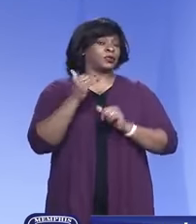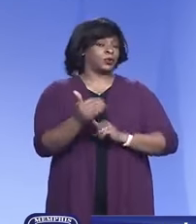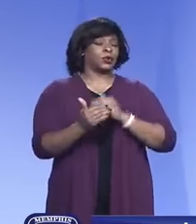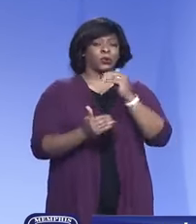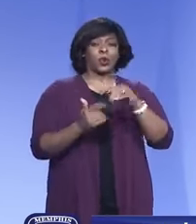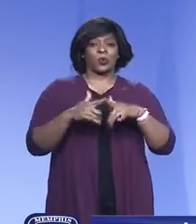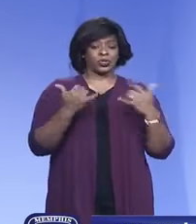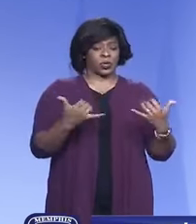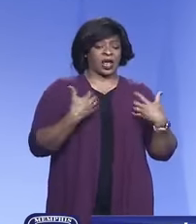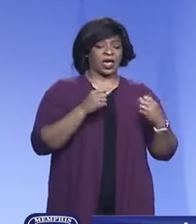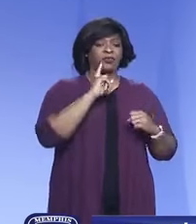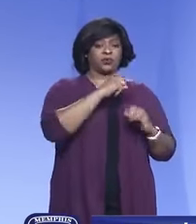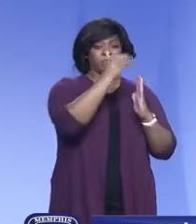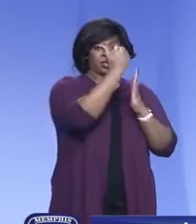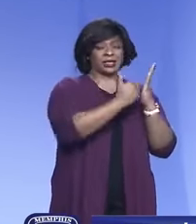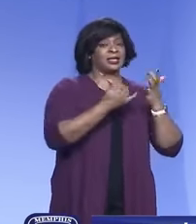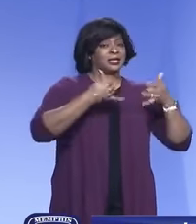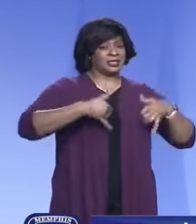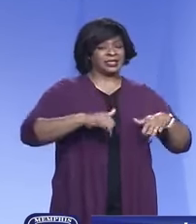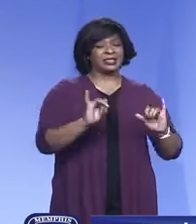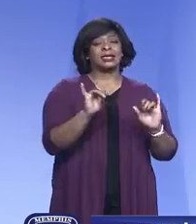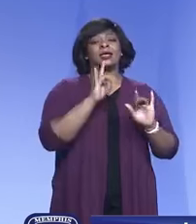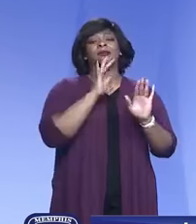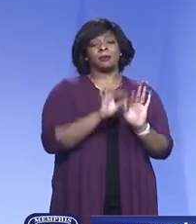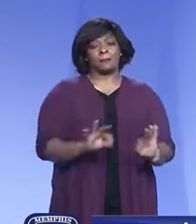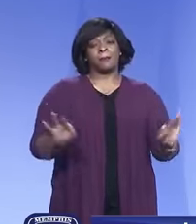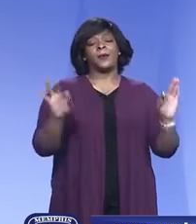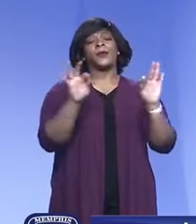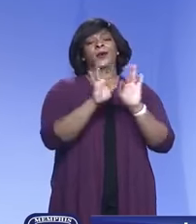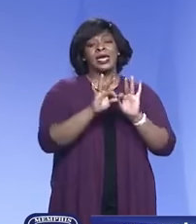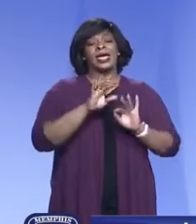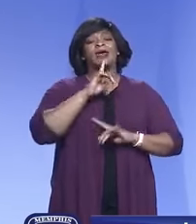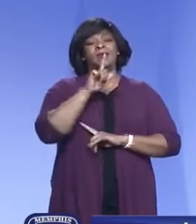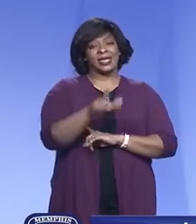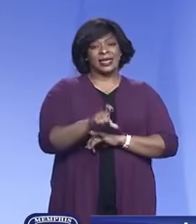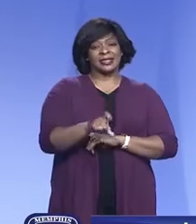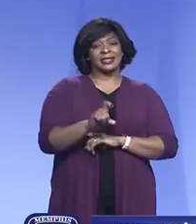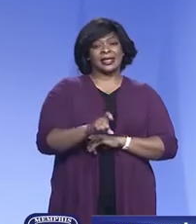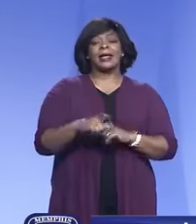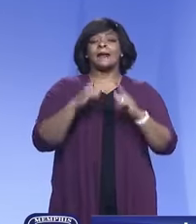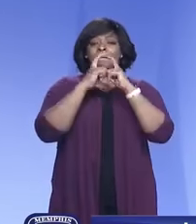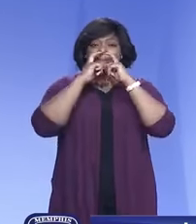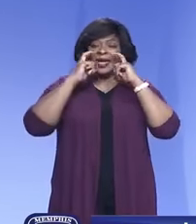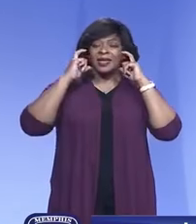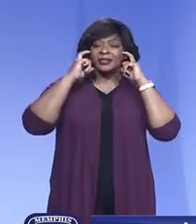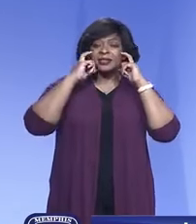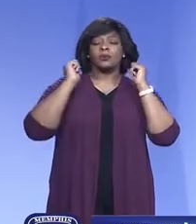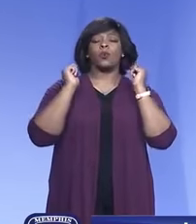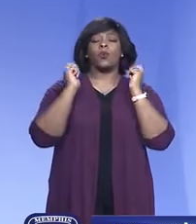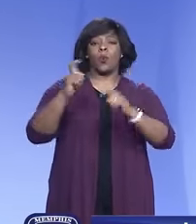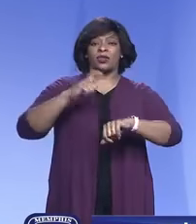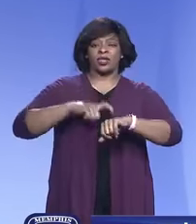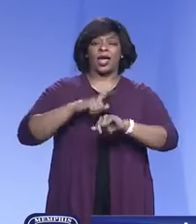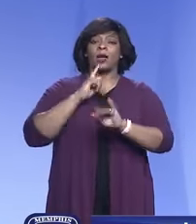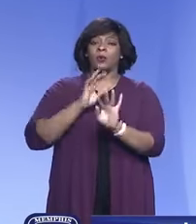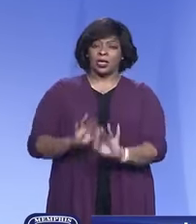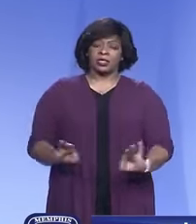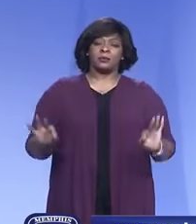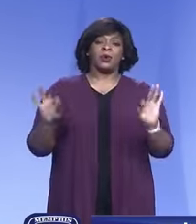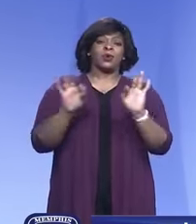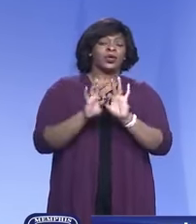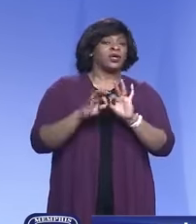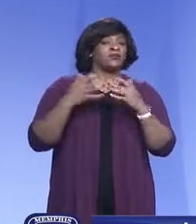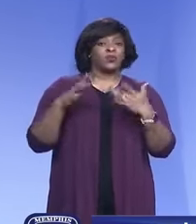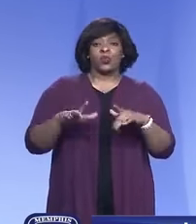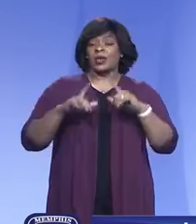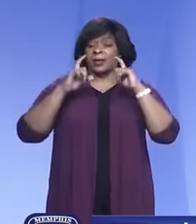in the current health directive is still what's important and necessary. Masking at all times is important. You should only